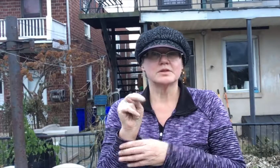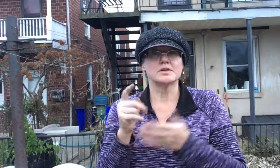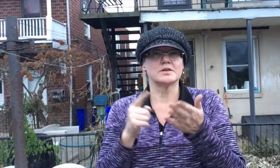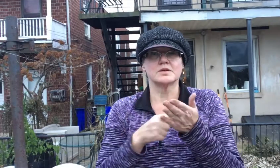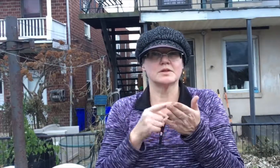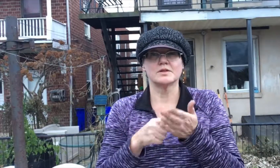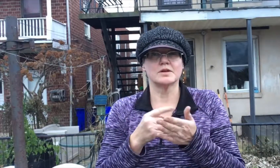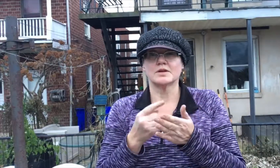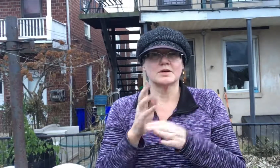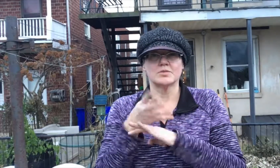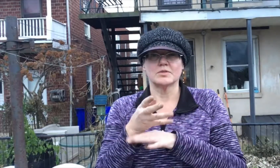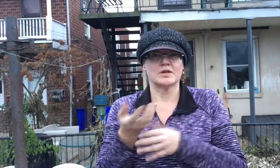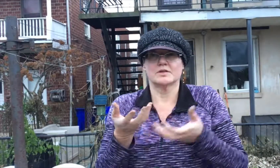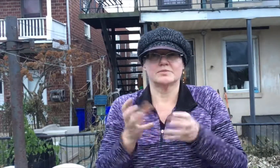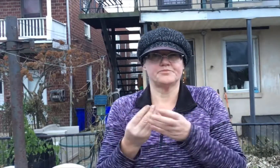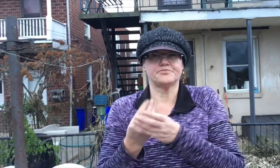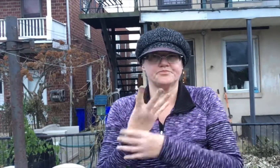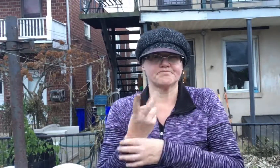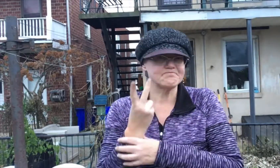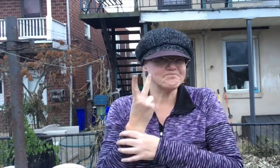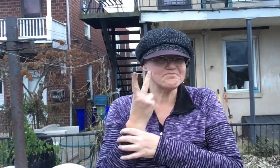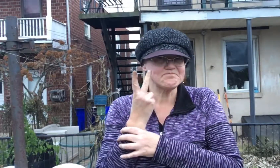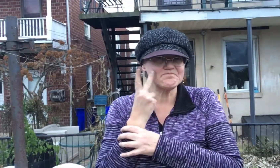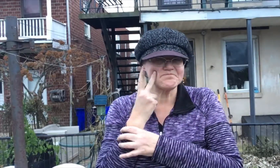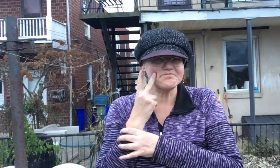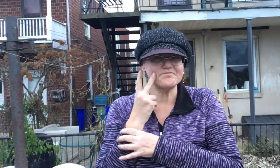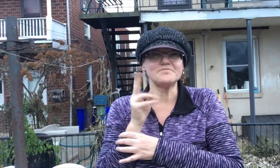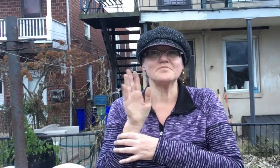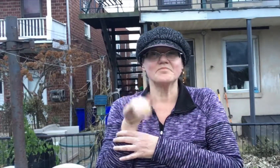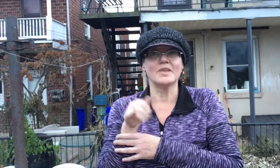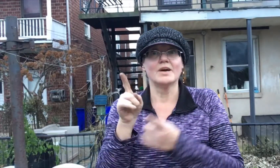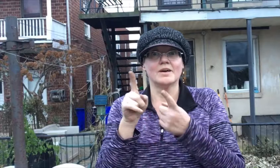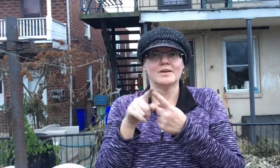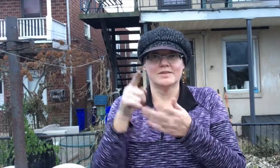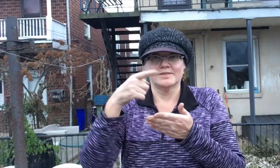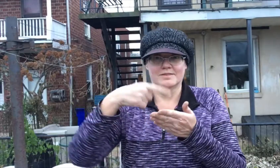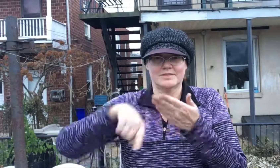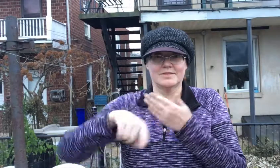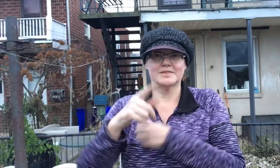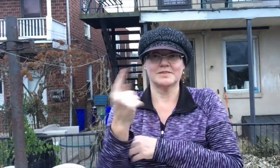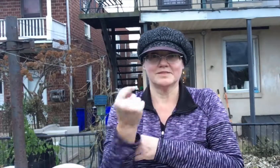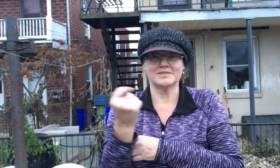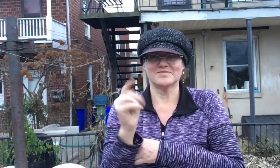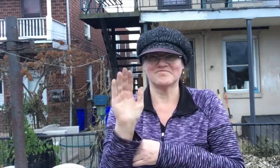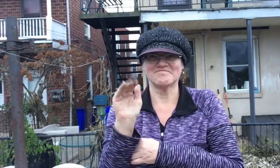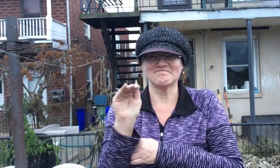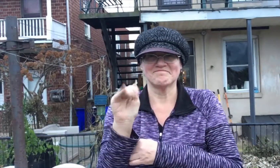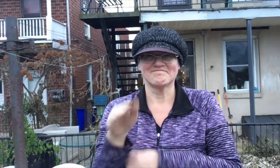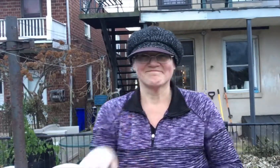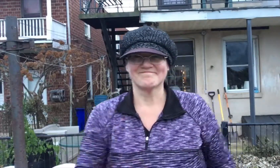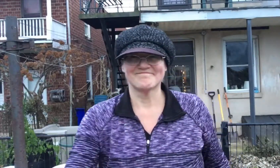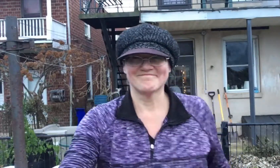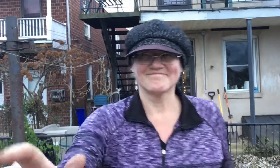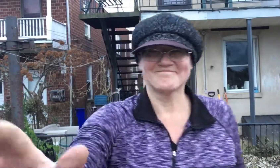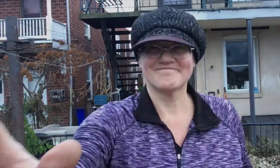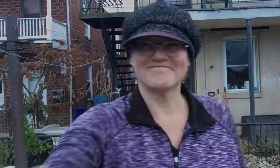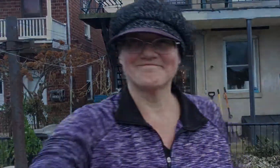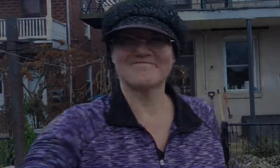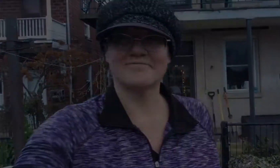of carbon and sometimes plants don't want to grow, so we'll have to see. Until next Tuesday, goodbye.